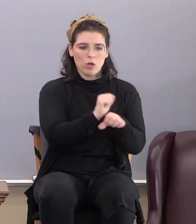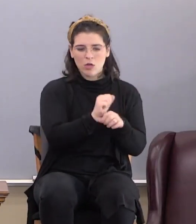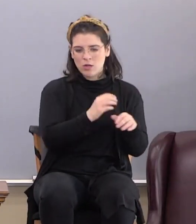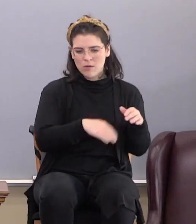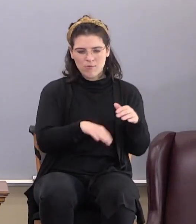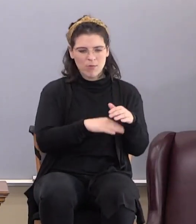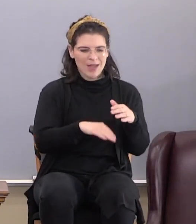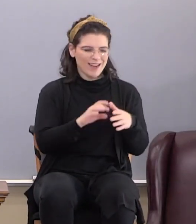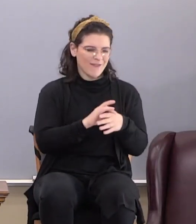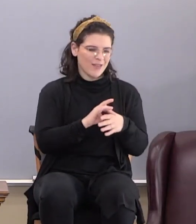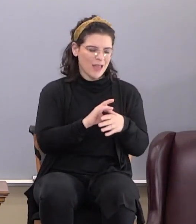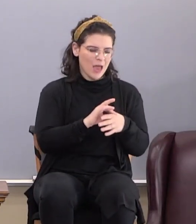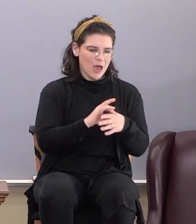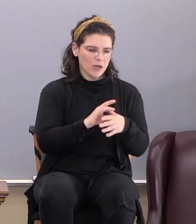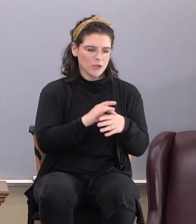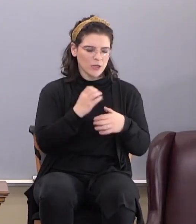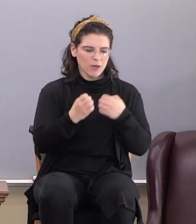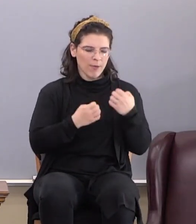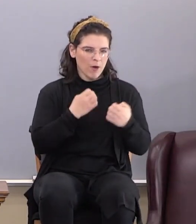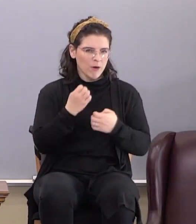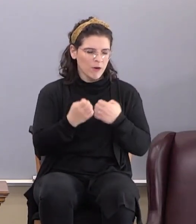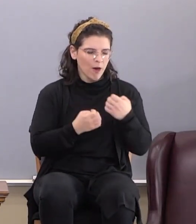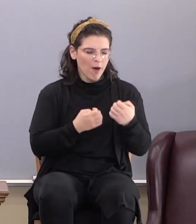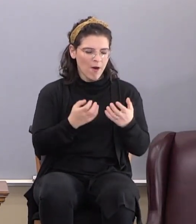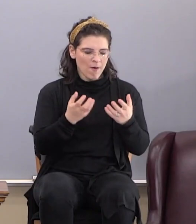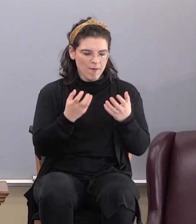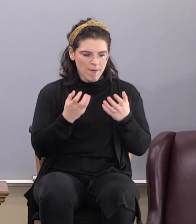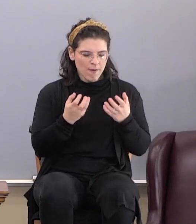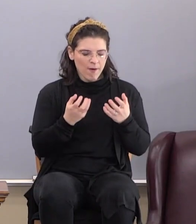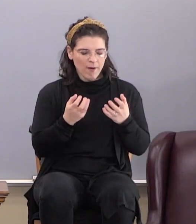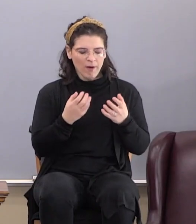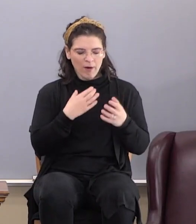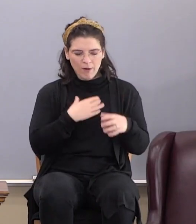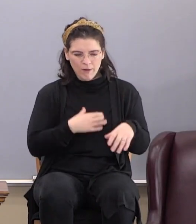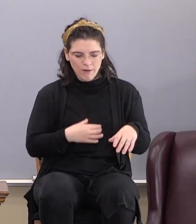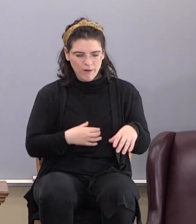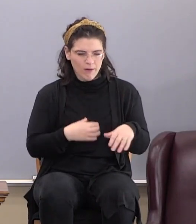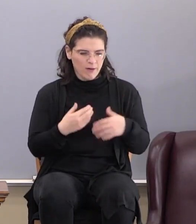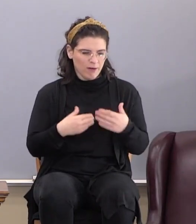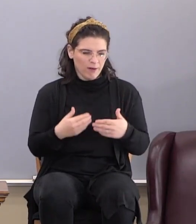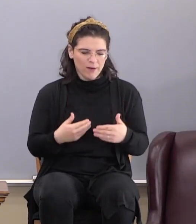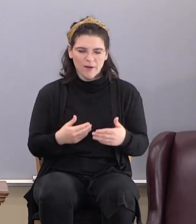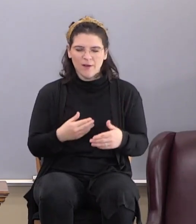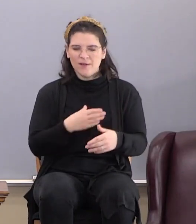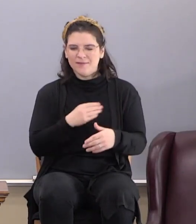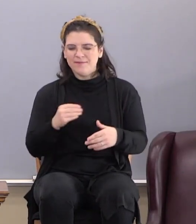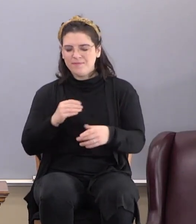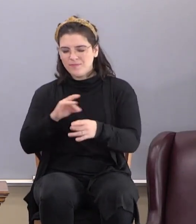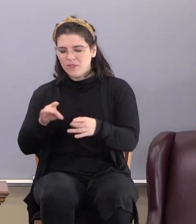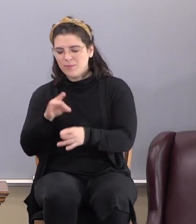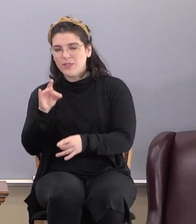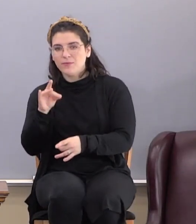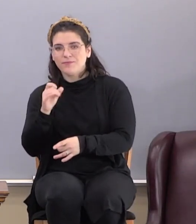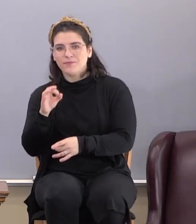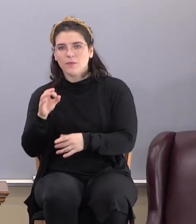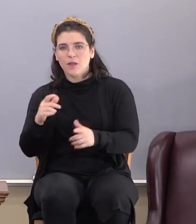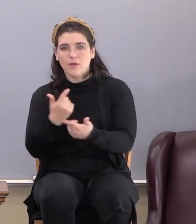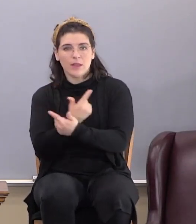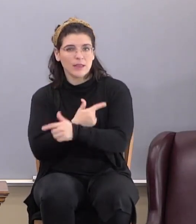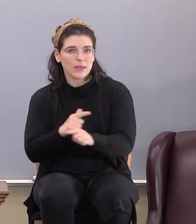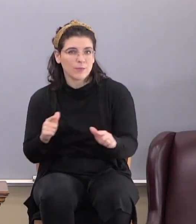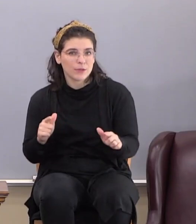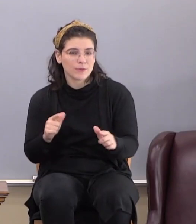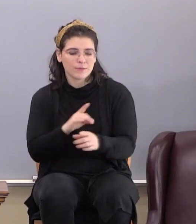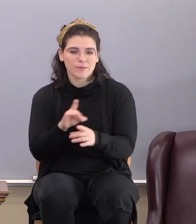works-based, flesh, emotions, lusts, desires, and then the spirit of liberty,